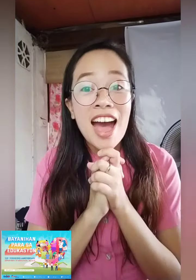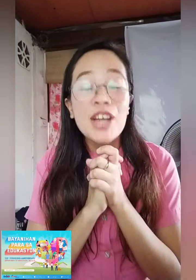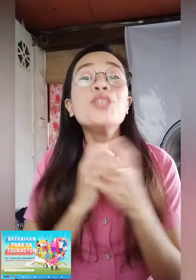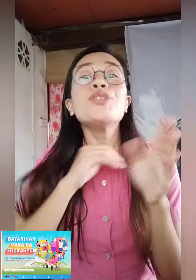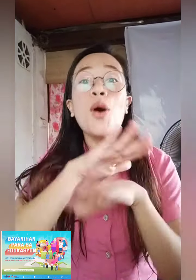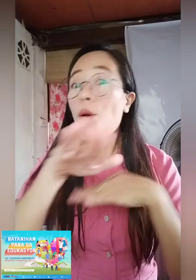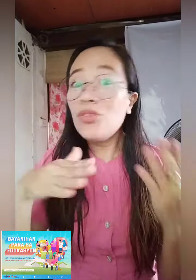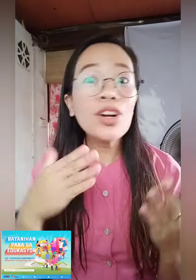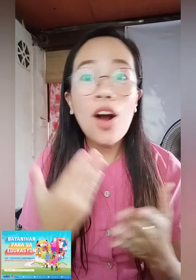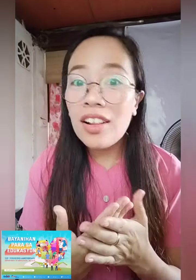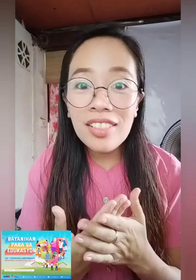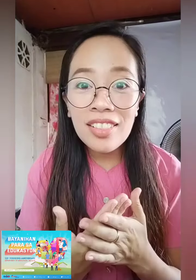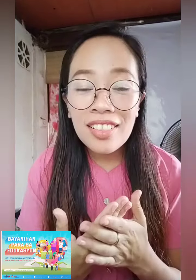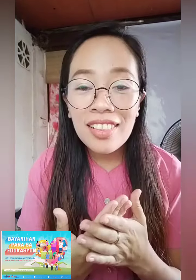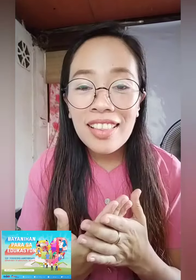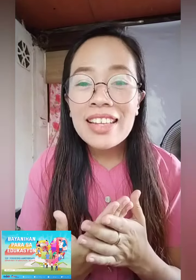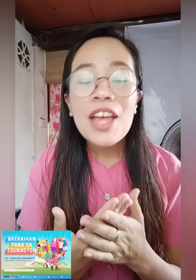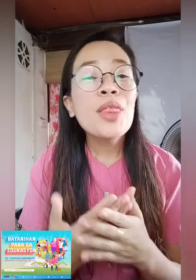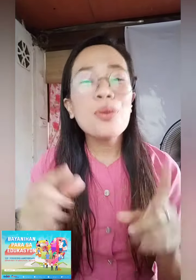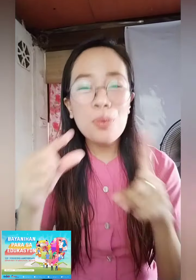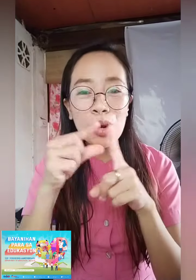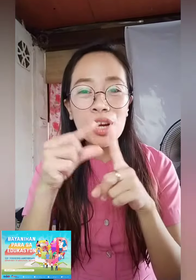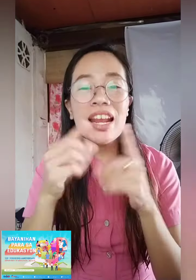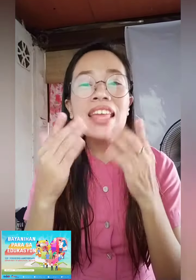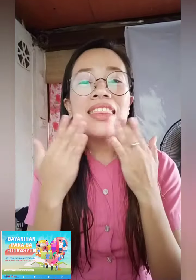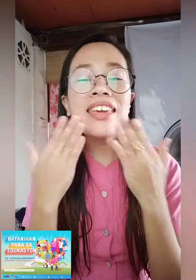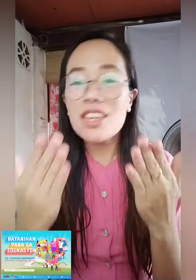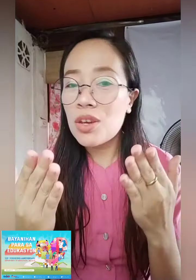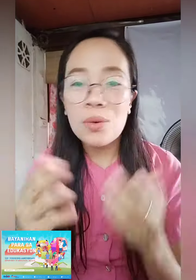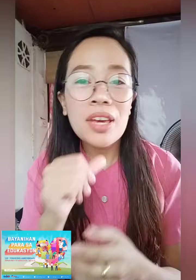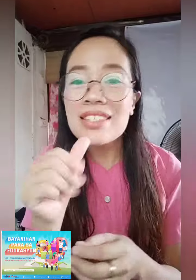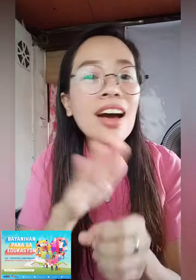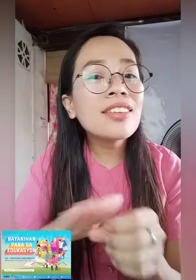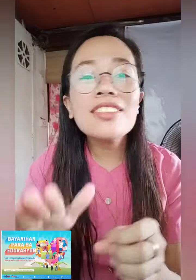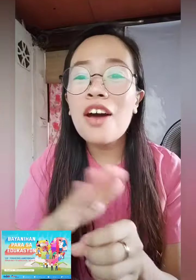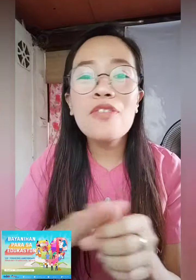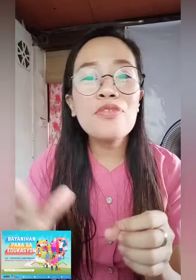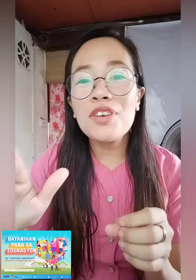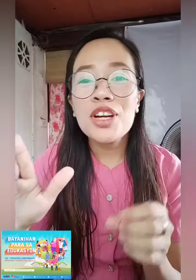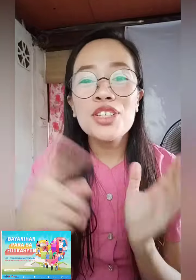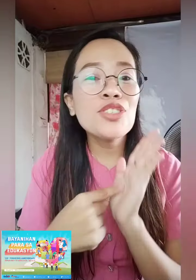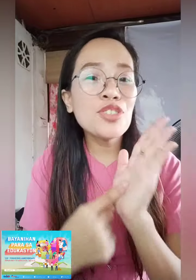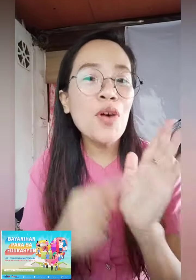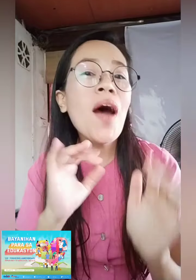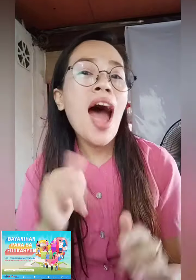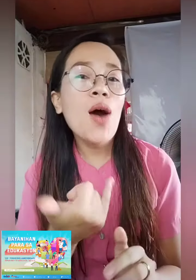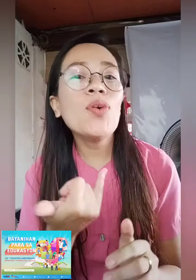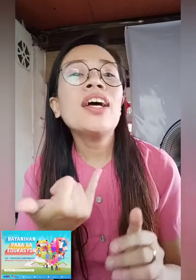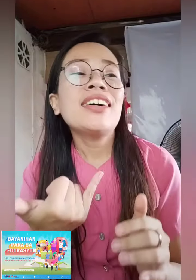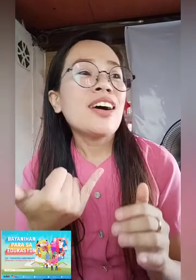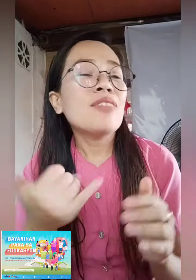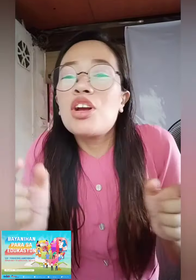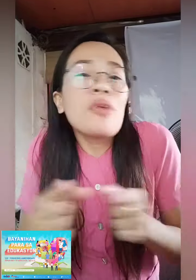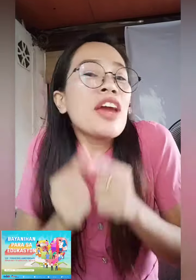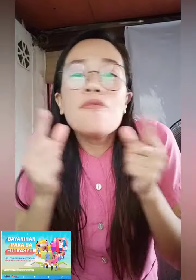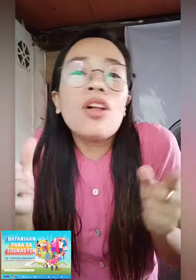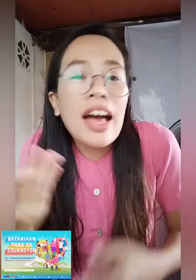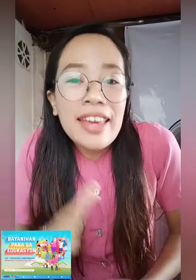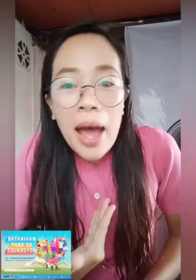So overall, the word thank you is not enough to show how grateful I am to